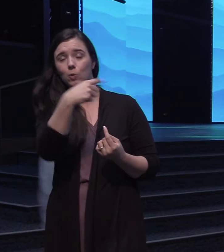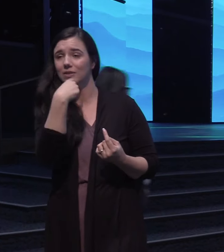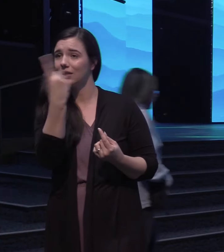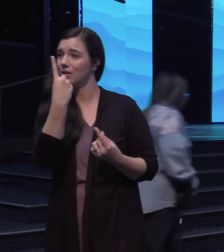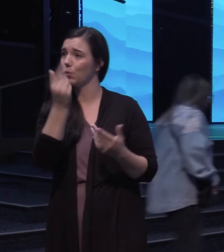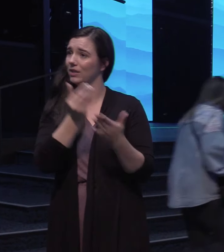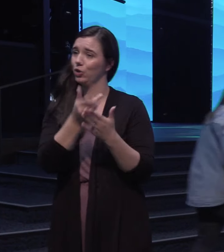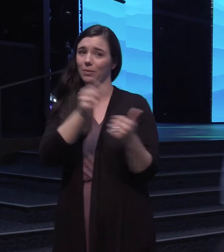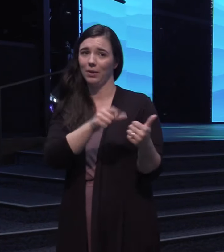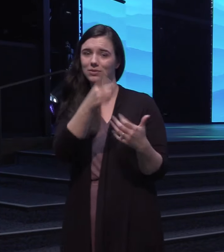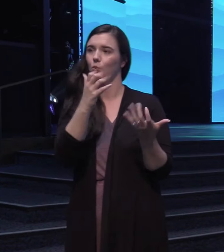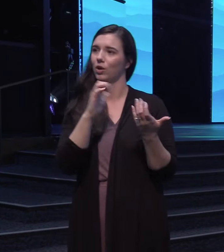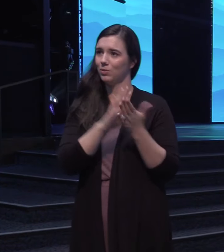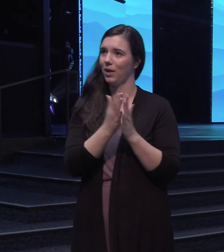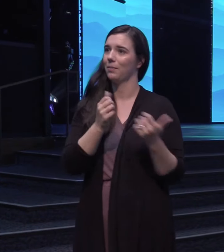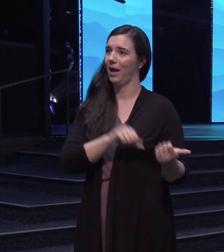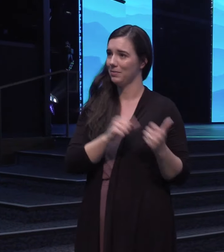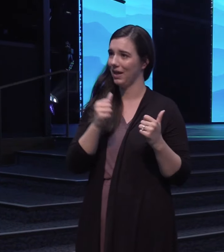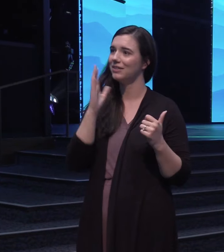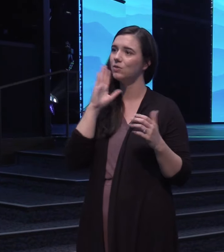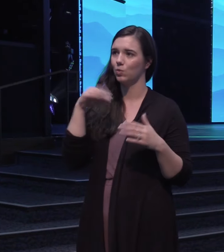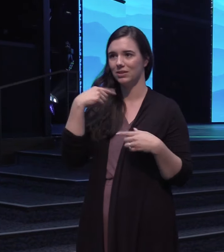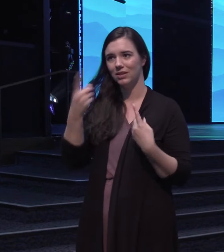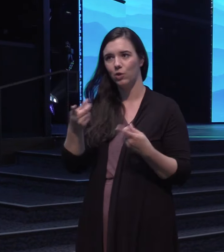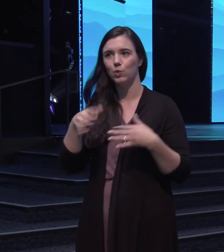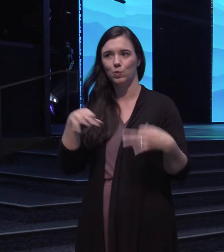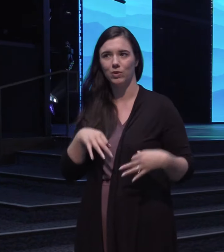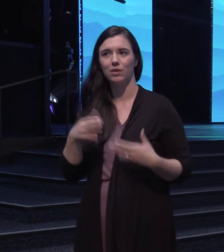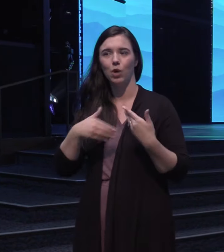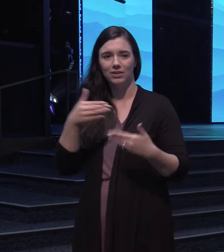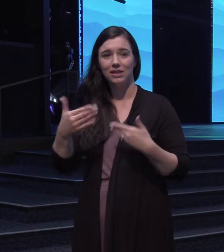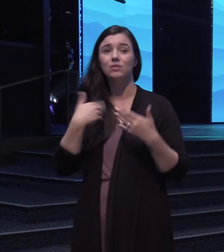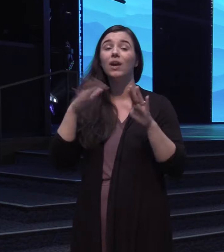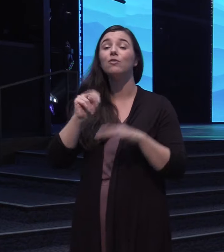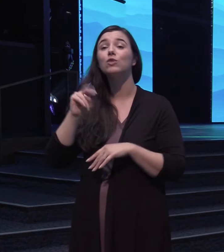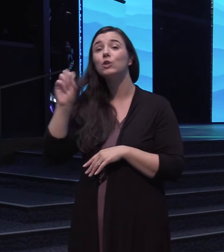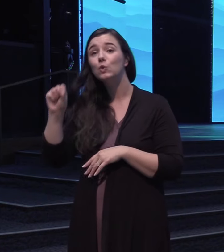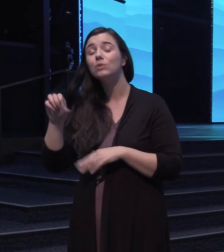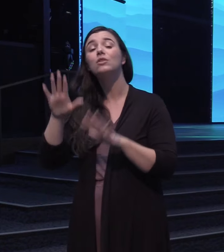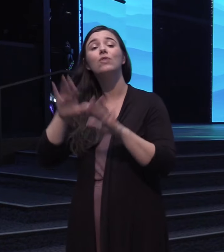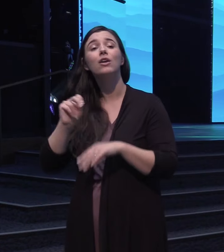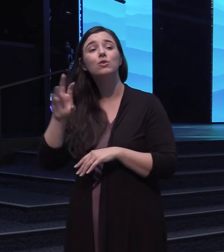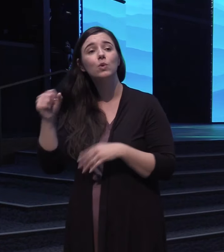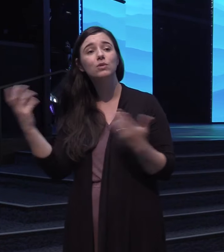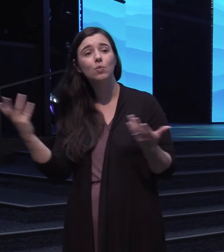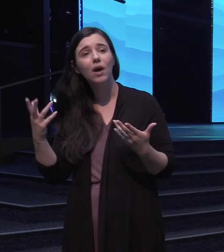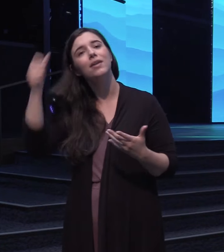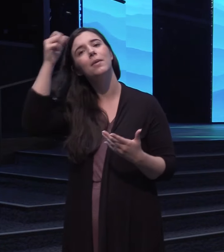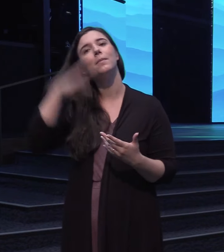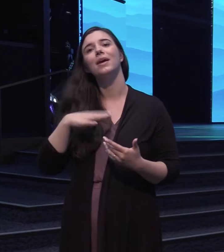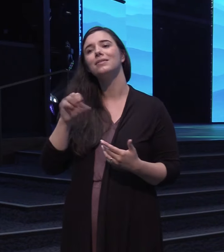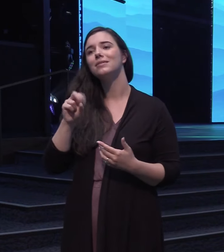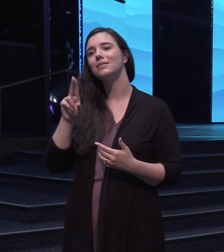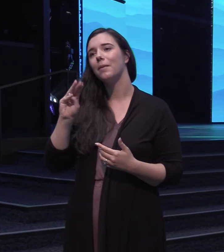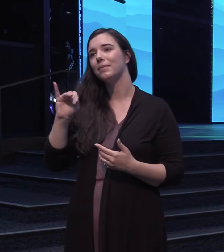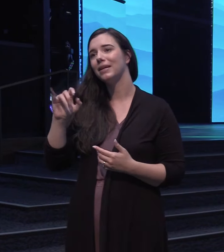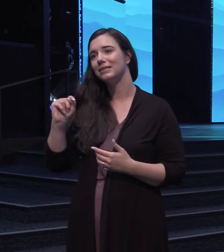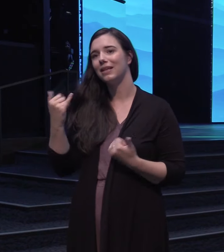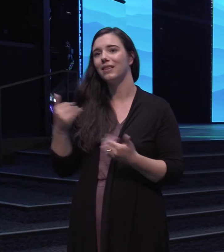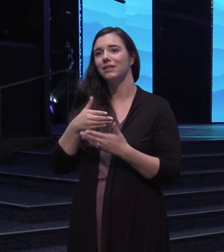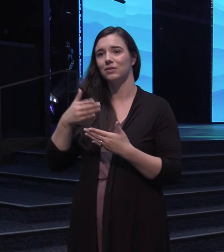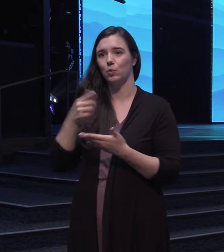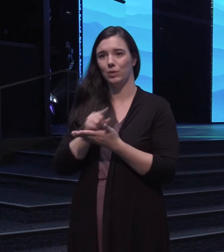near the baptismal that you would like to do that, and they'll lead you through that process. I've got great news and I've got other great news. Great news is Men's Summit, our men's conference, is